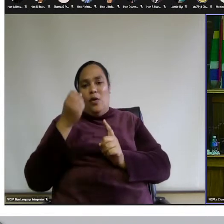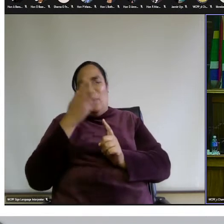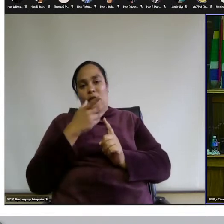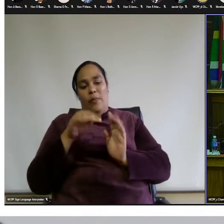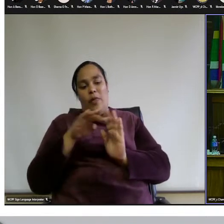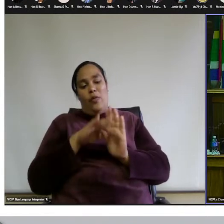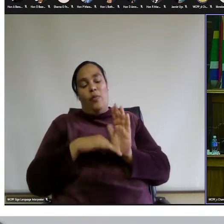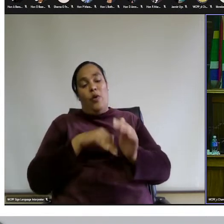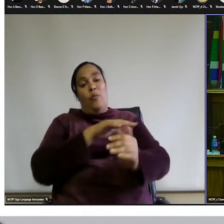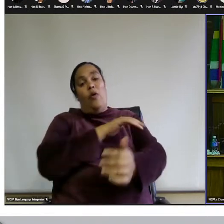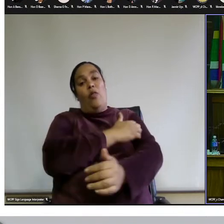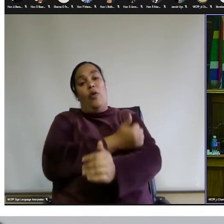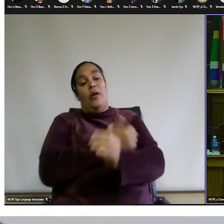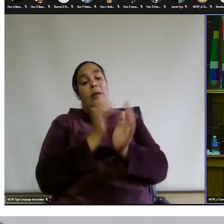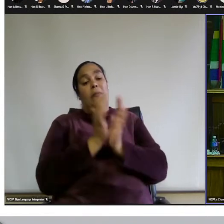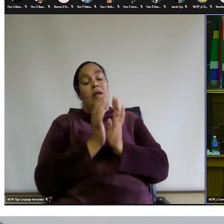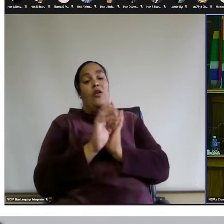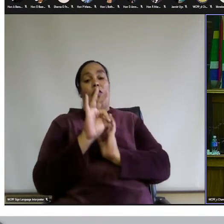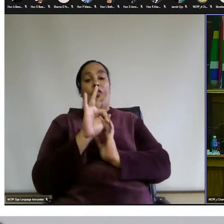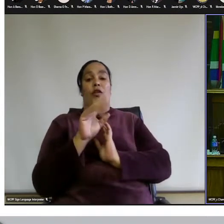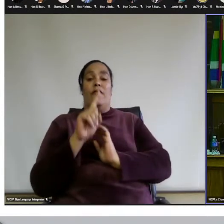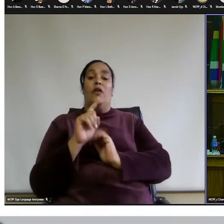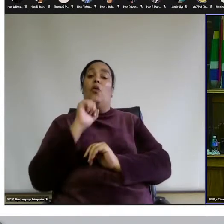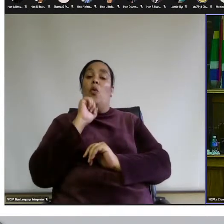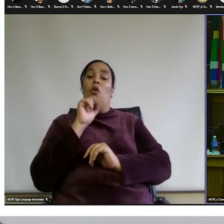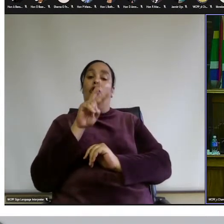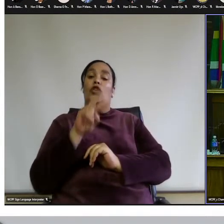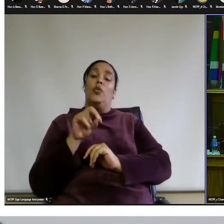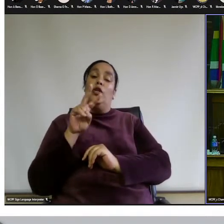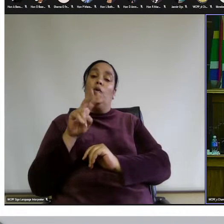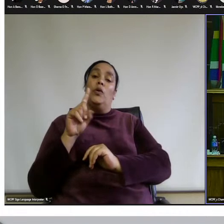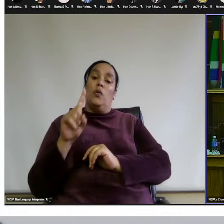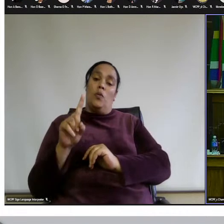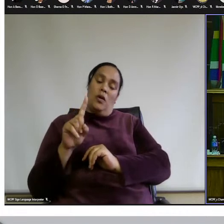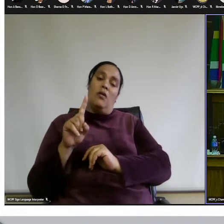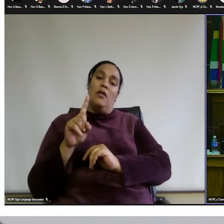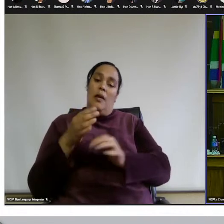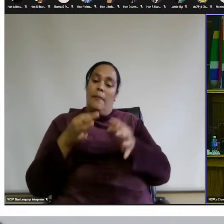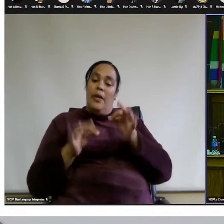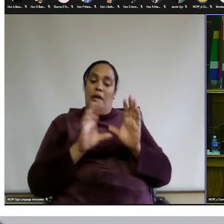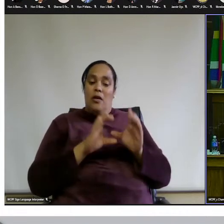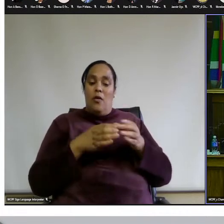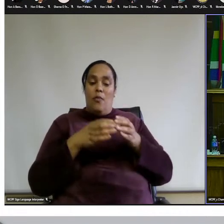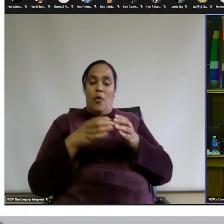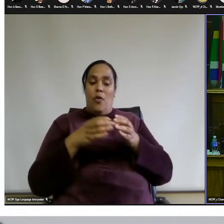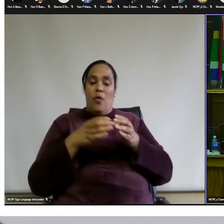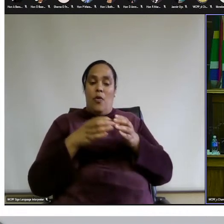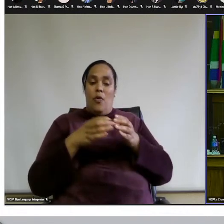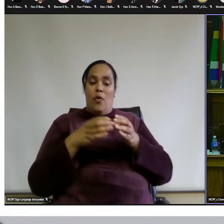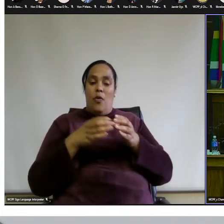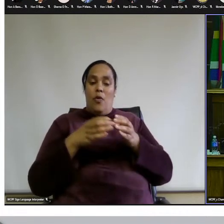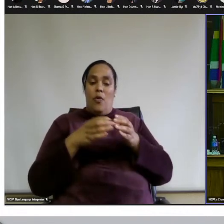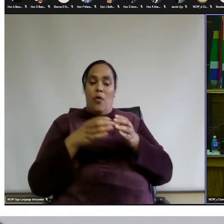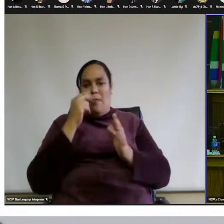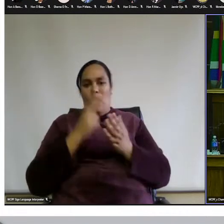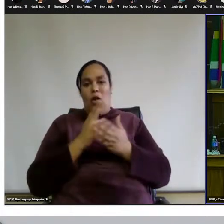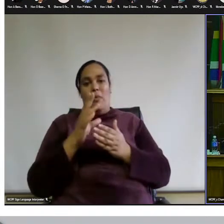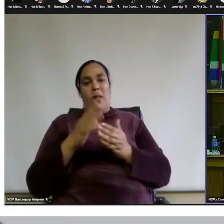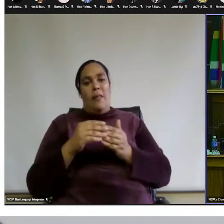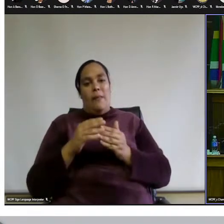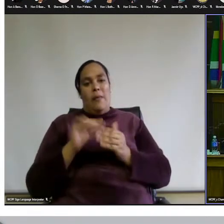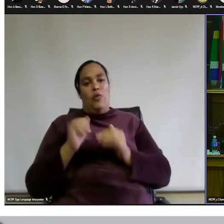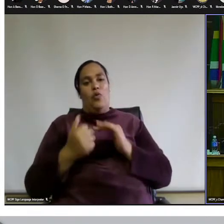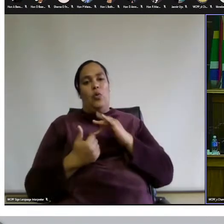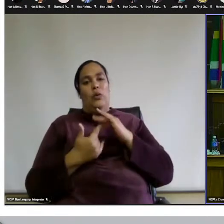programming authority meeting of 31st of August 2021, political parties did submit the names of the honourable members in their